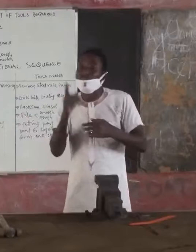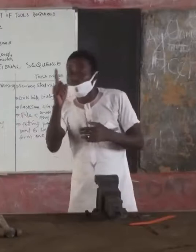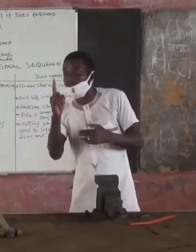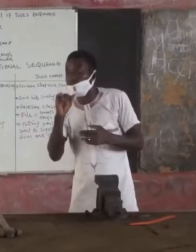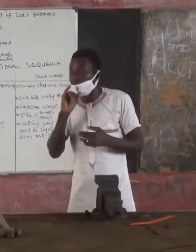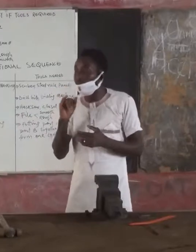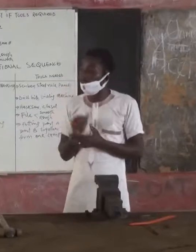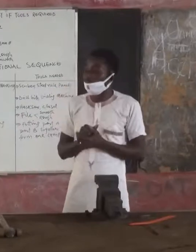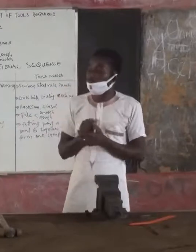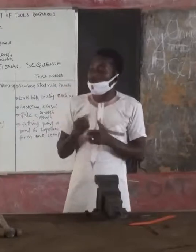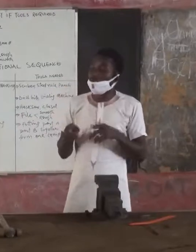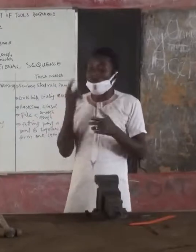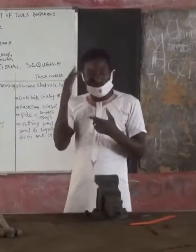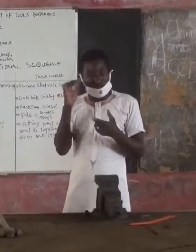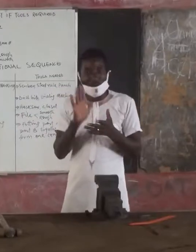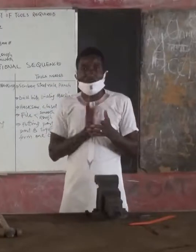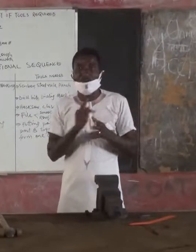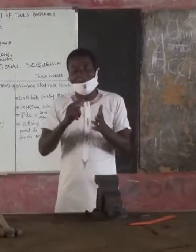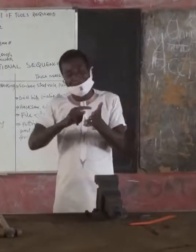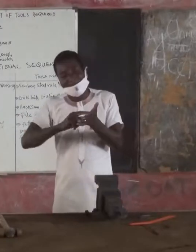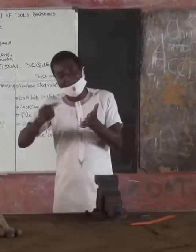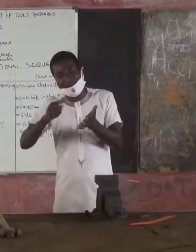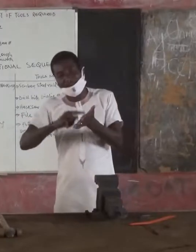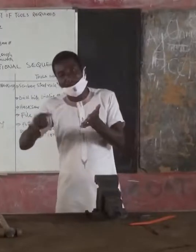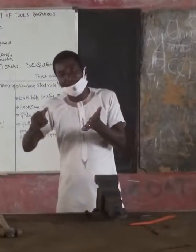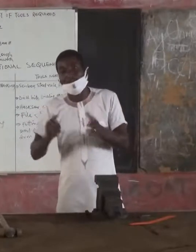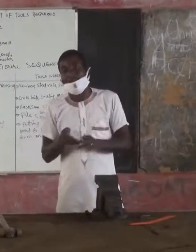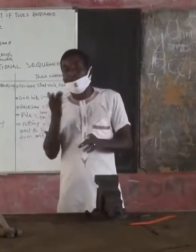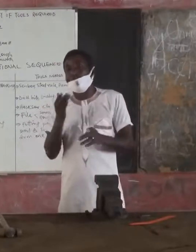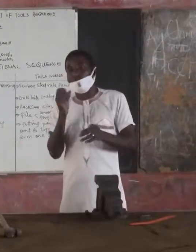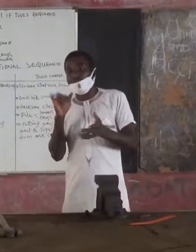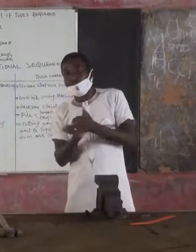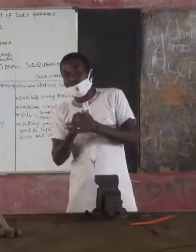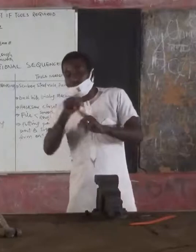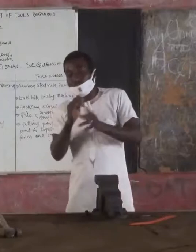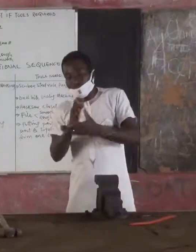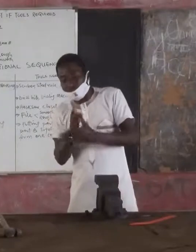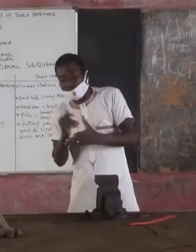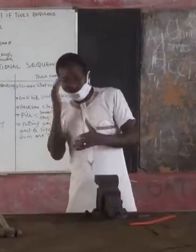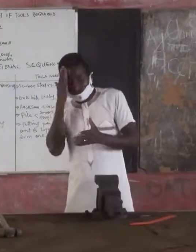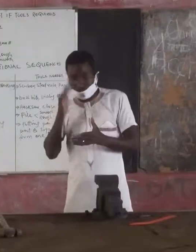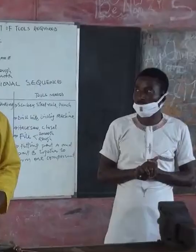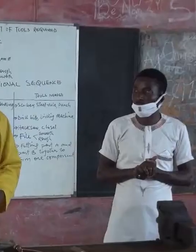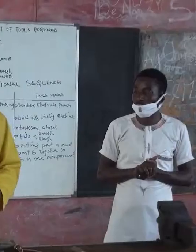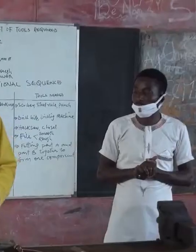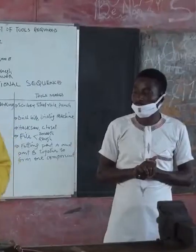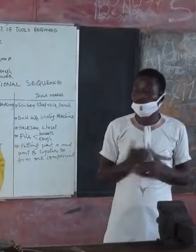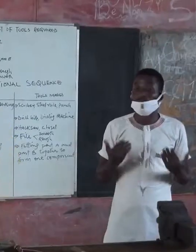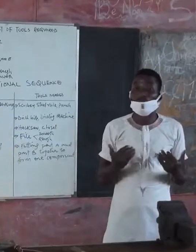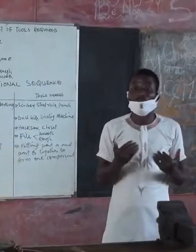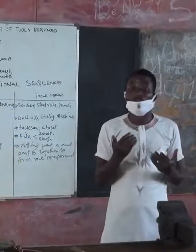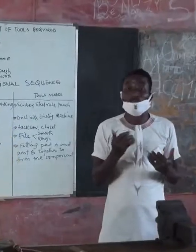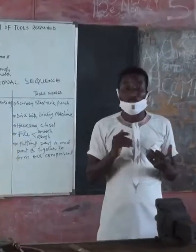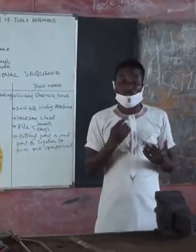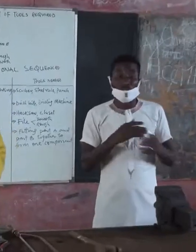have to do now is to go for marking out. We mark it, then the next operation will follow. Now, the person